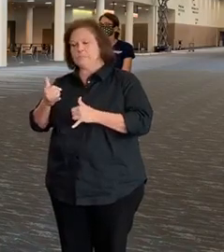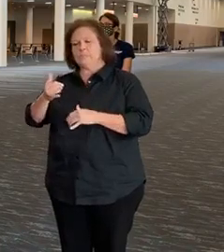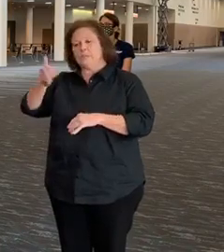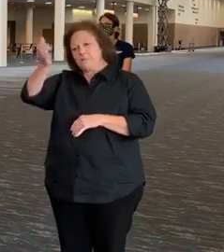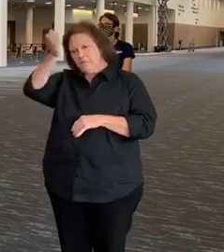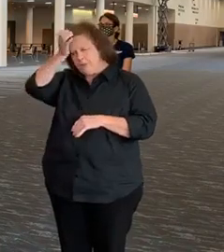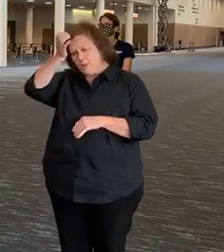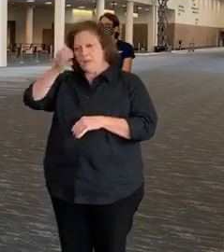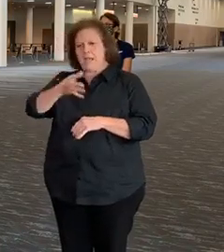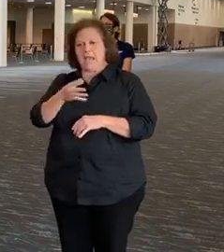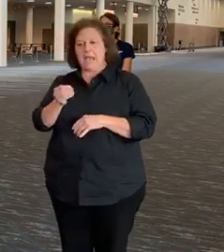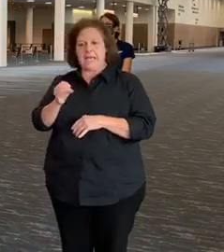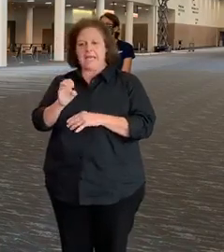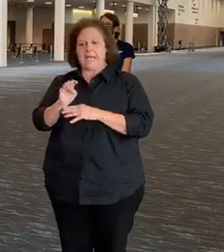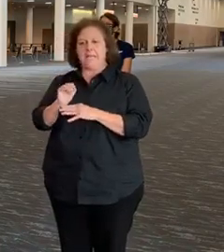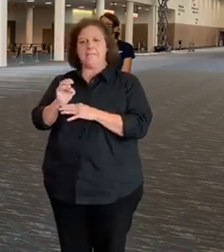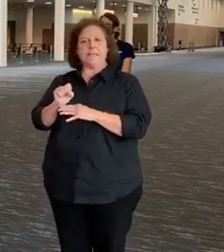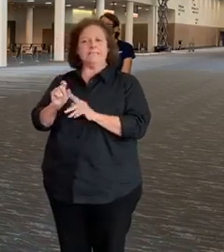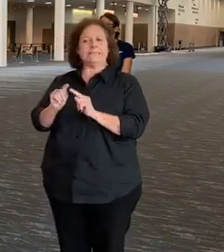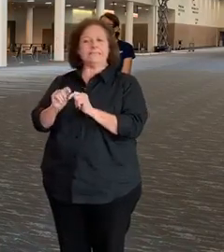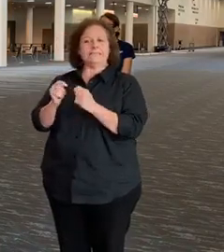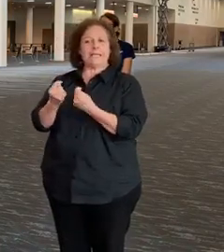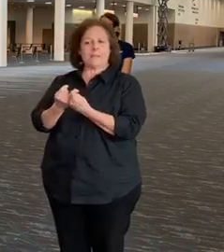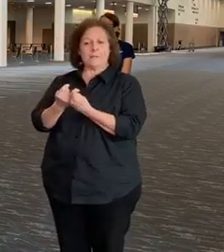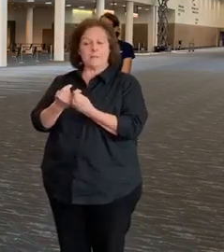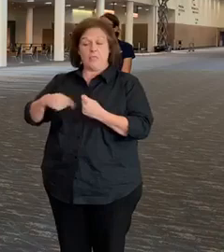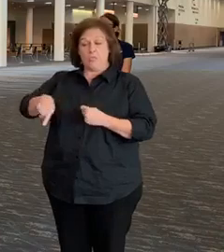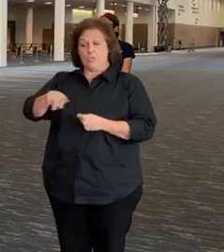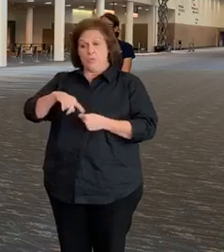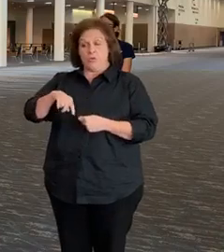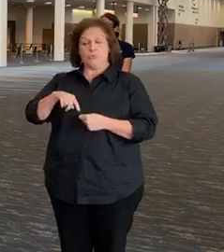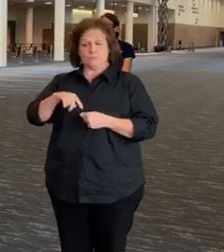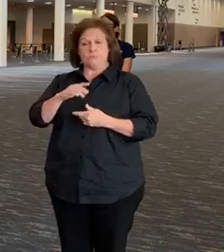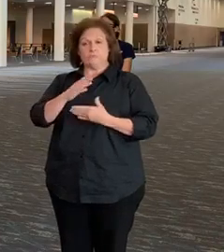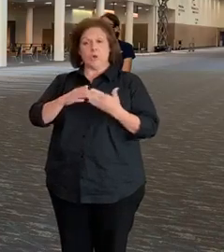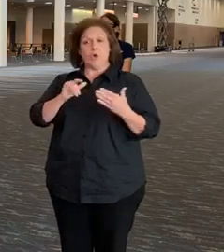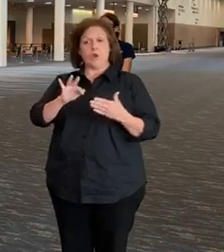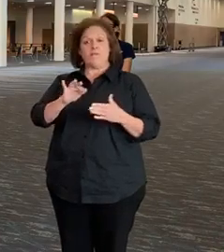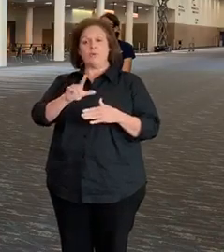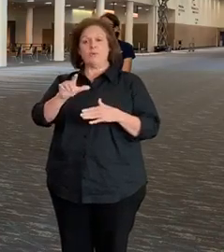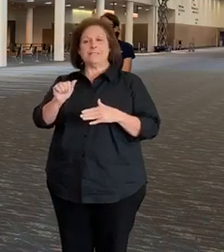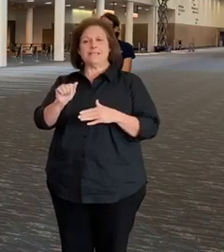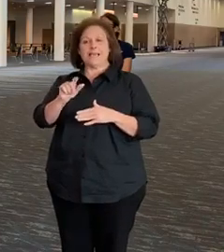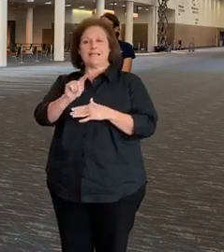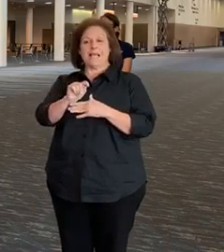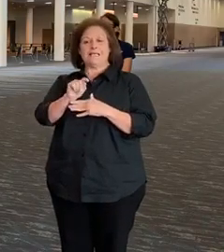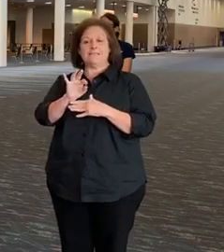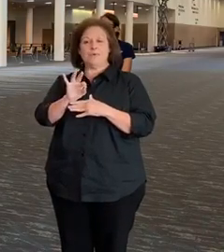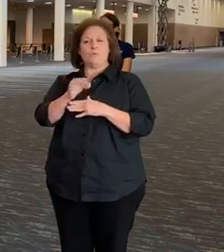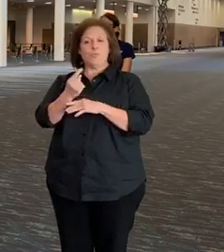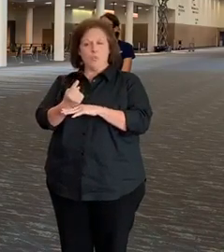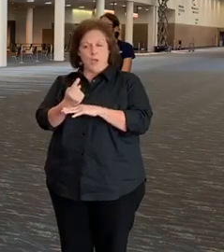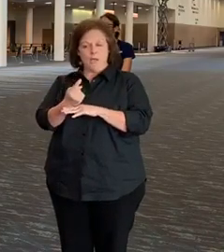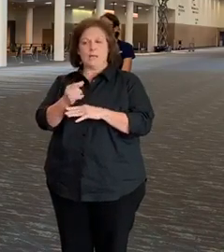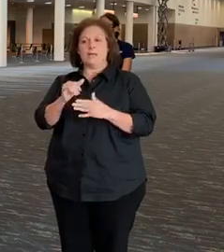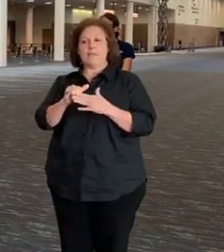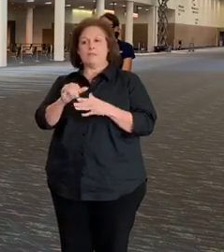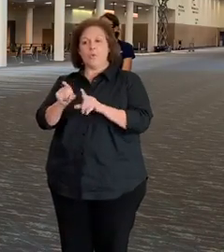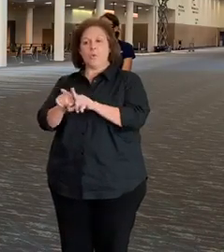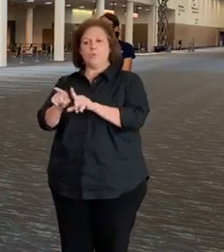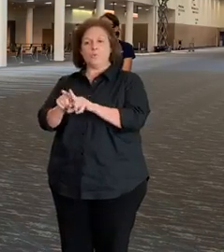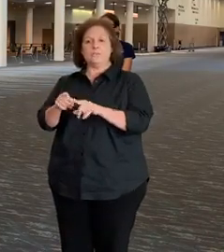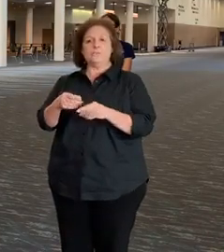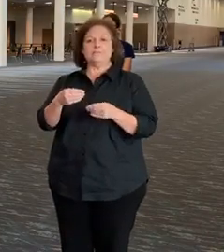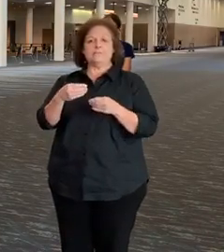Fire Department and our EMS team, who are a part of the Louisiana Task Force 1, and also has